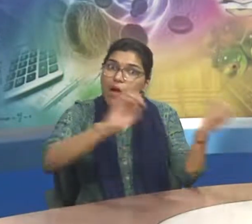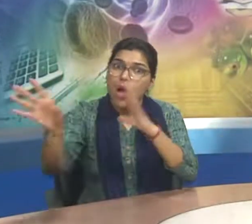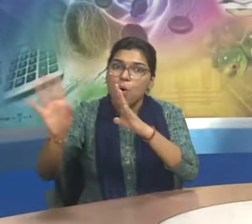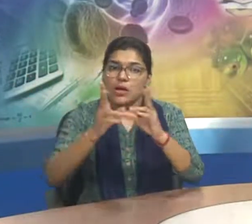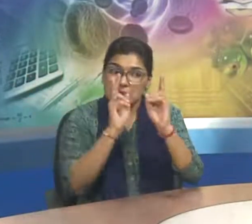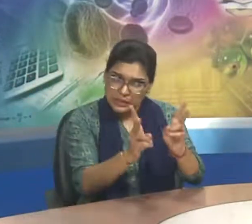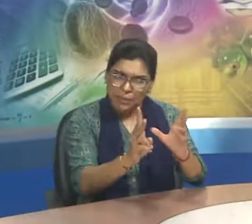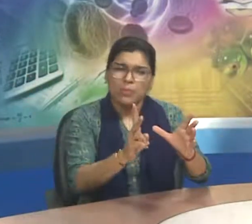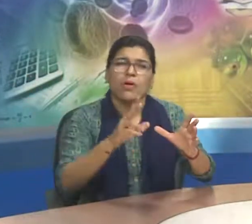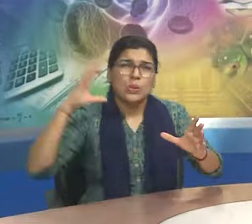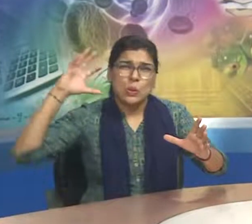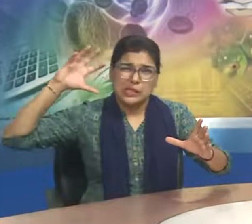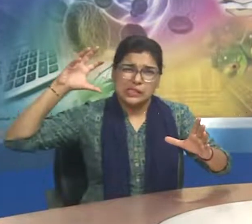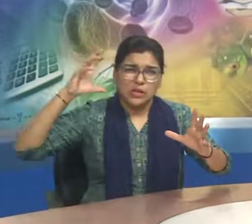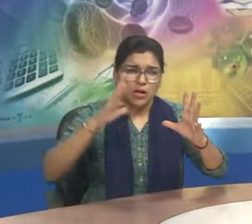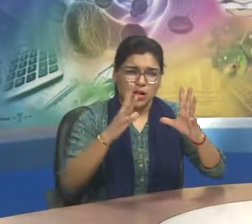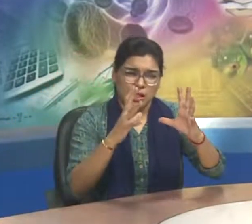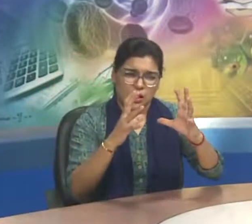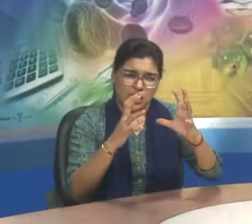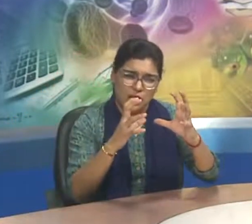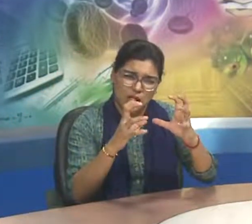making bags and clothes.